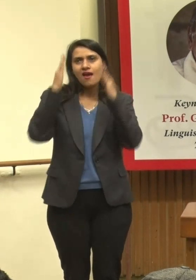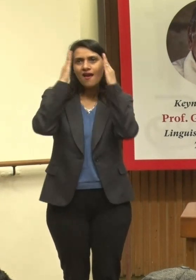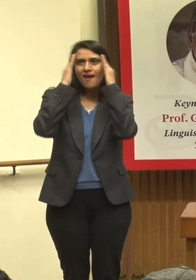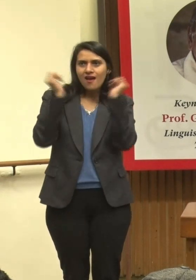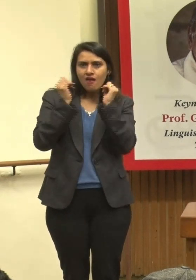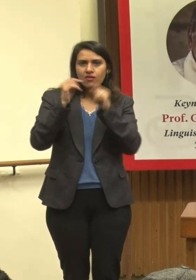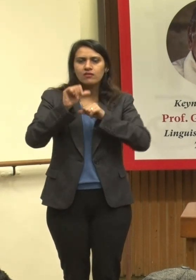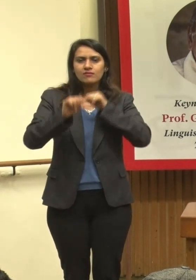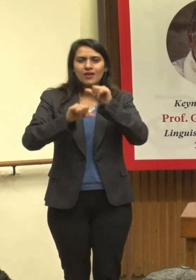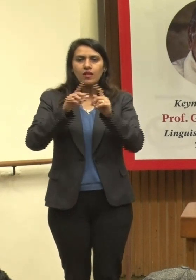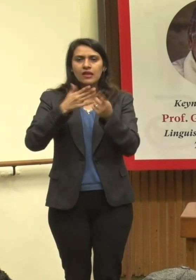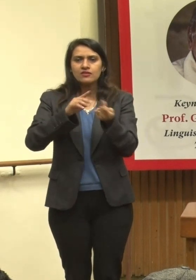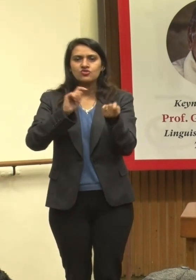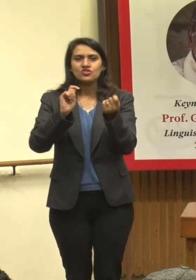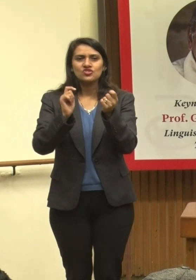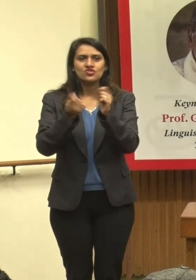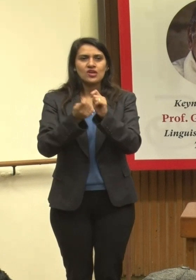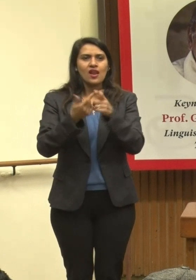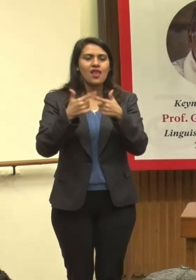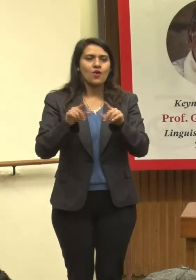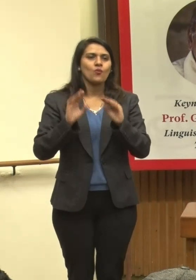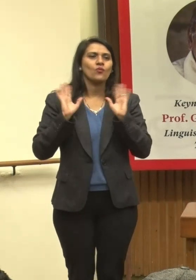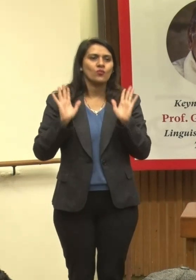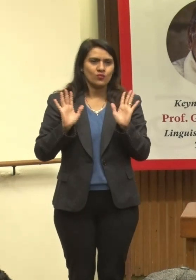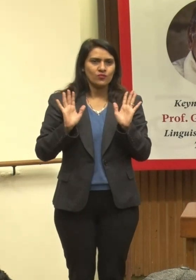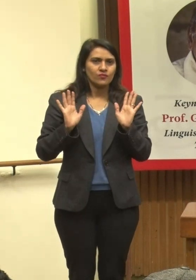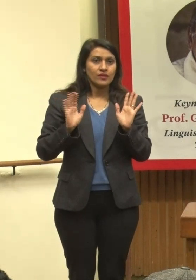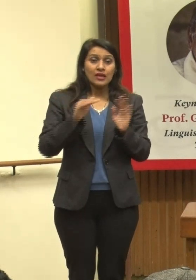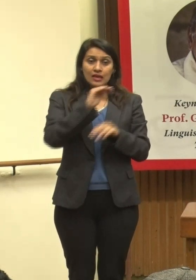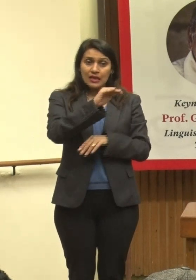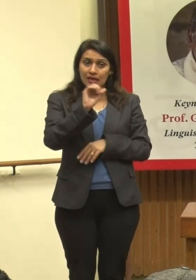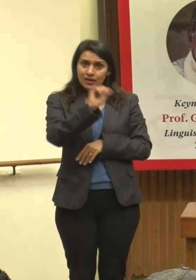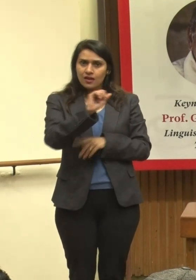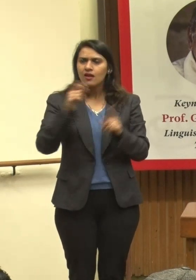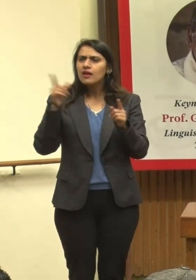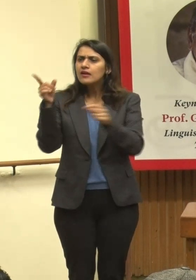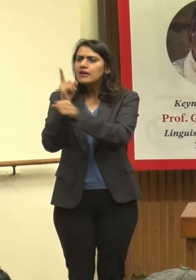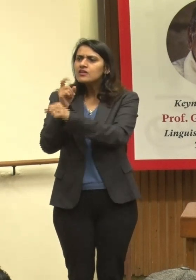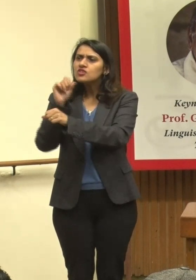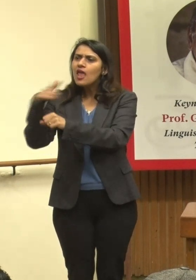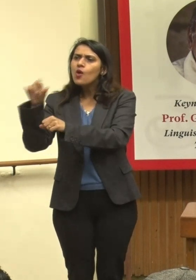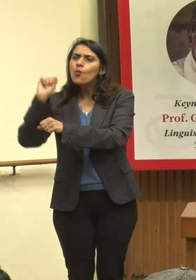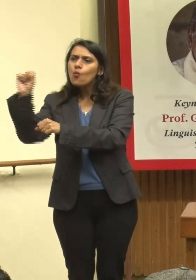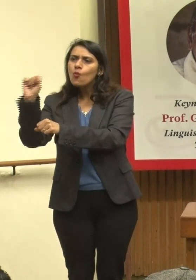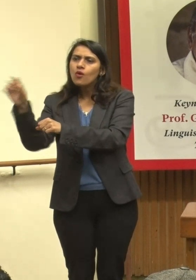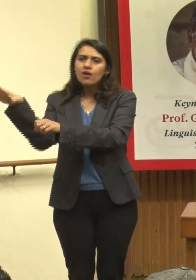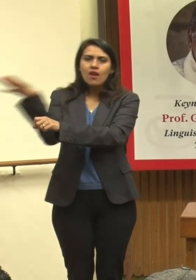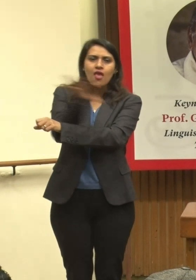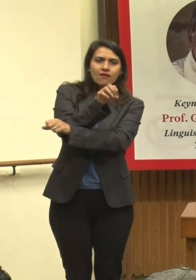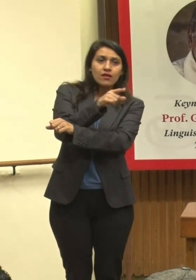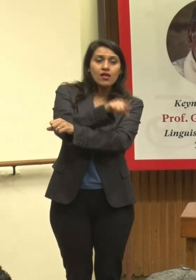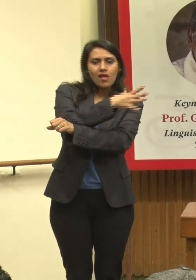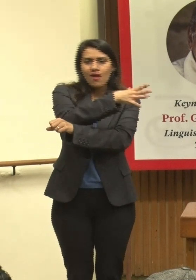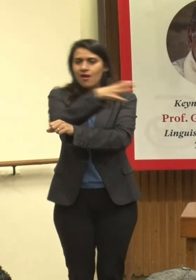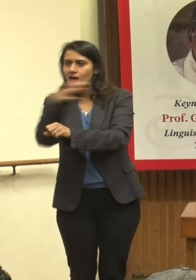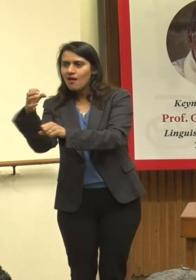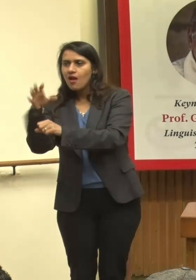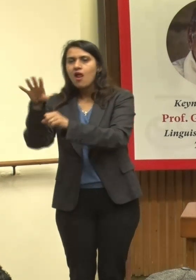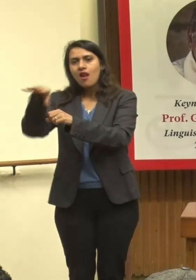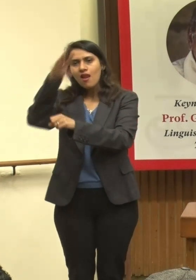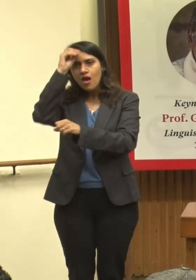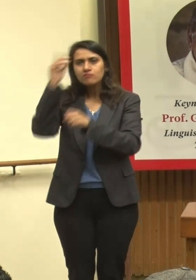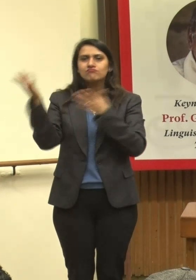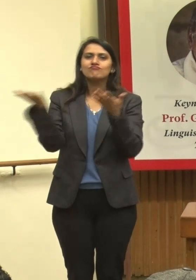translation process begins afterwards, and the child also learns to speak the teacher's language. That helps the